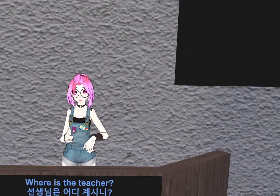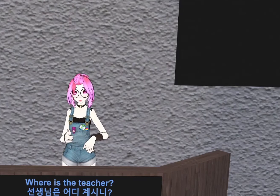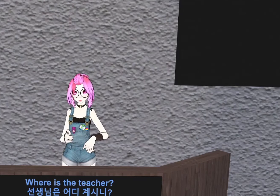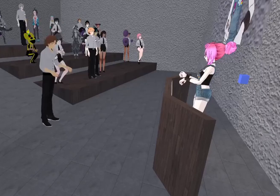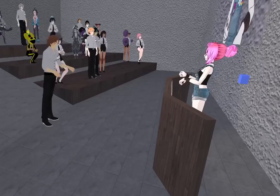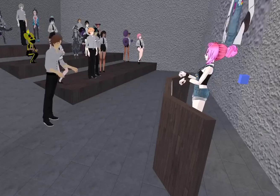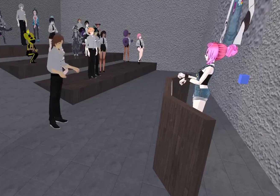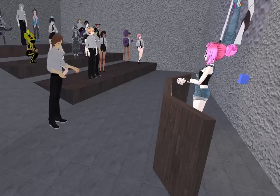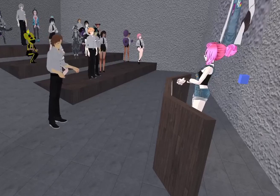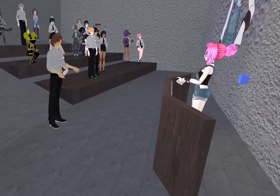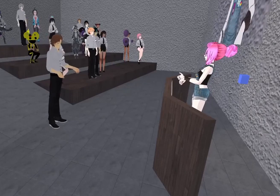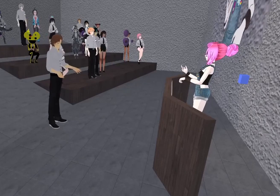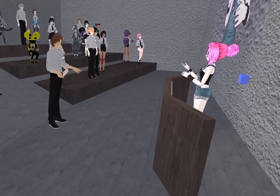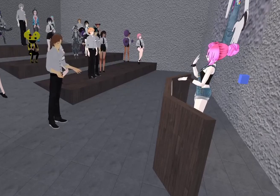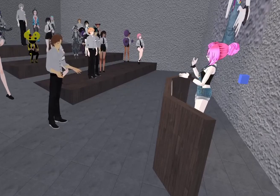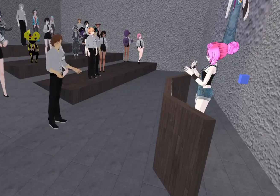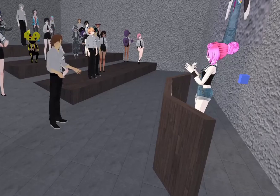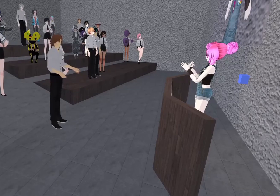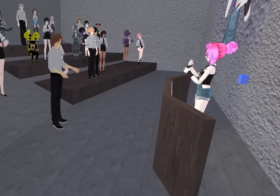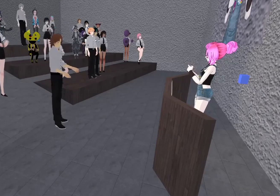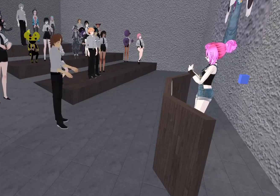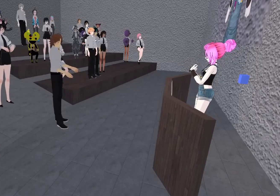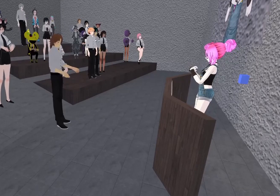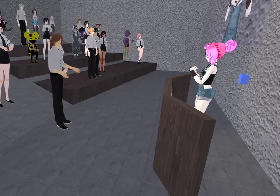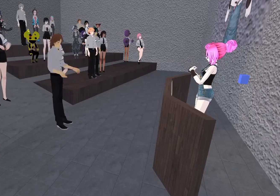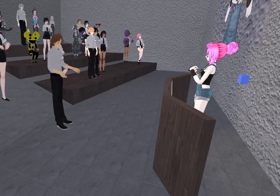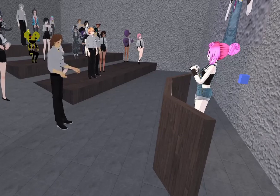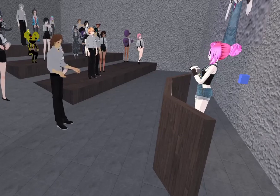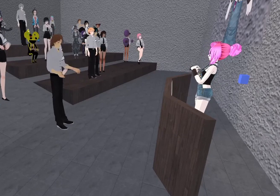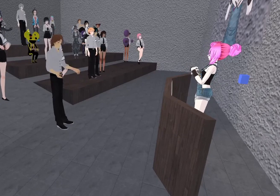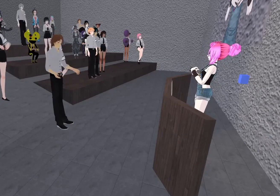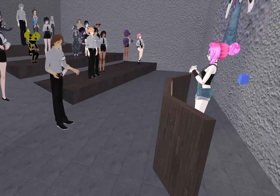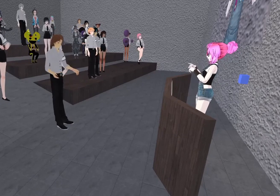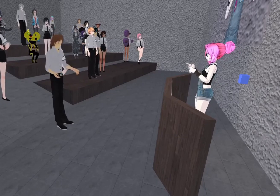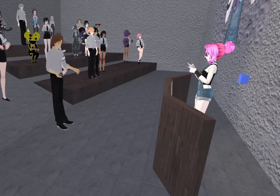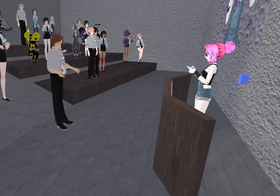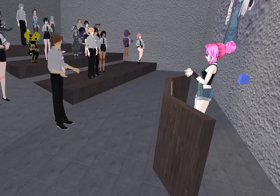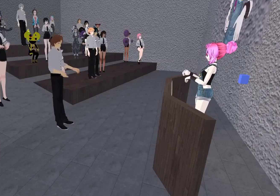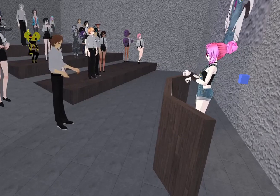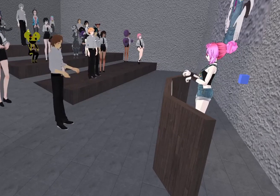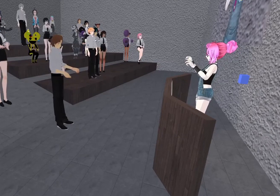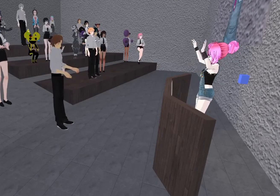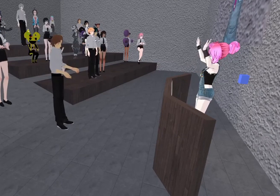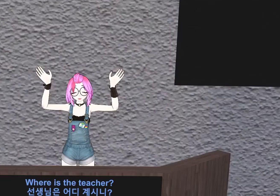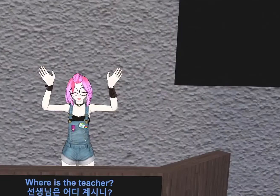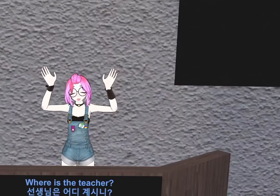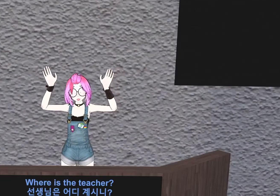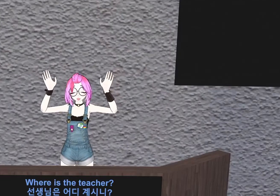Earlier, you showed the sign for wrestle, and I wanted to know what the difference between that and machine was. There's no